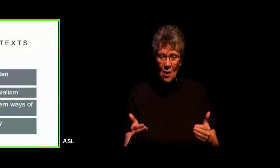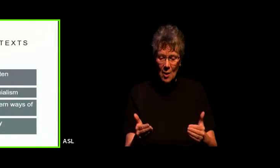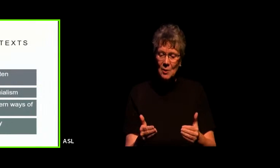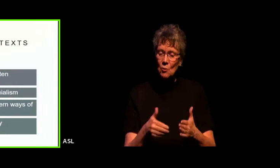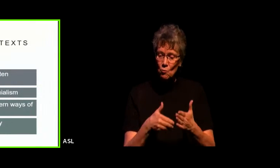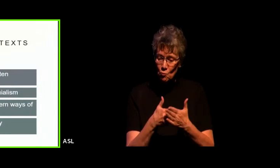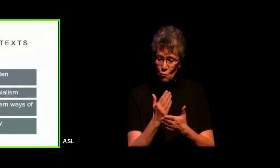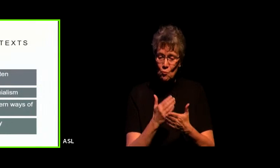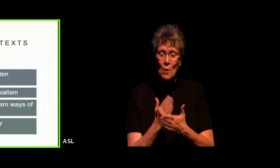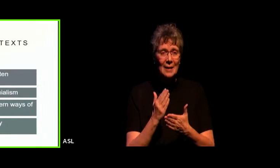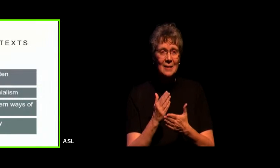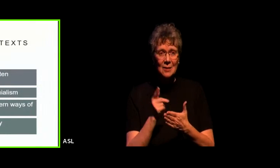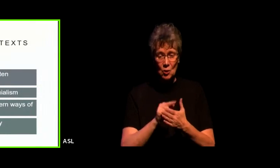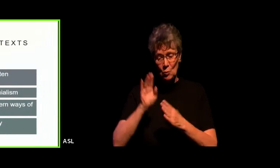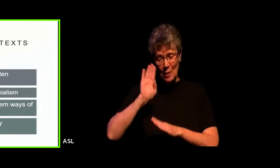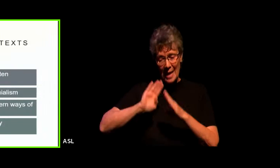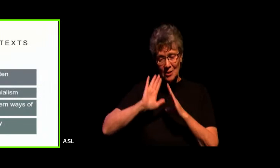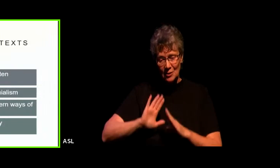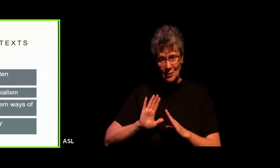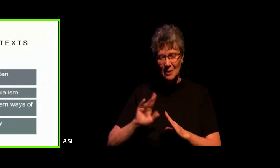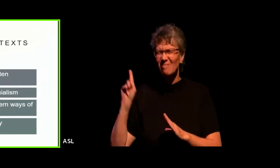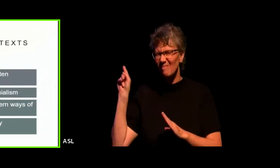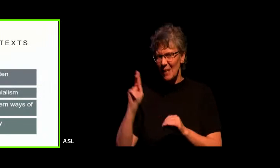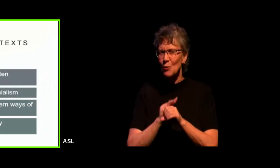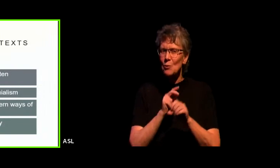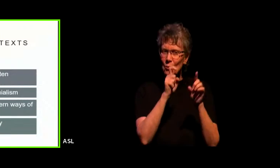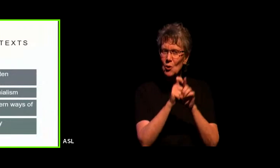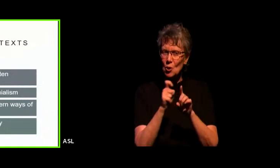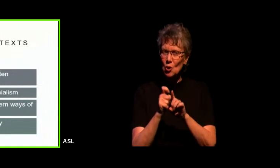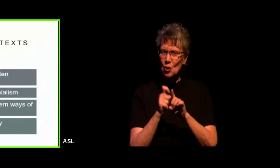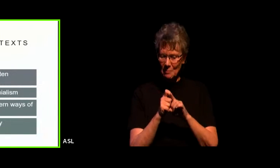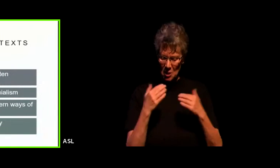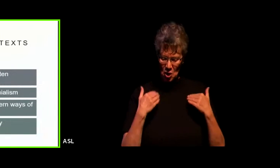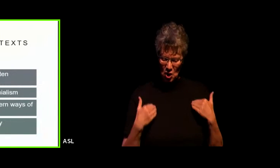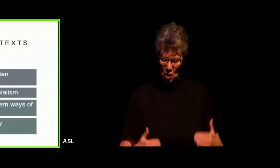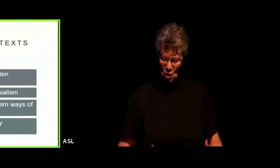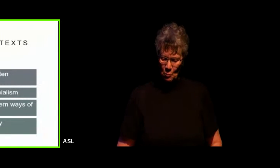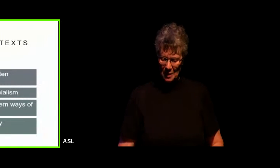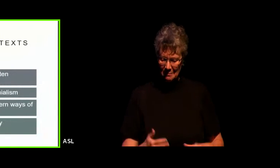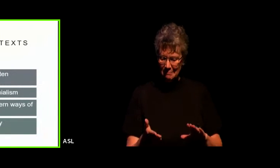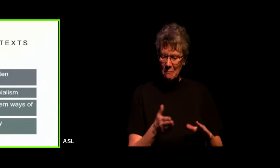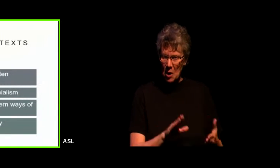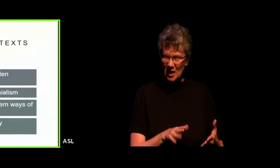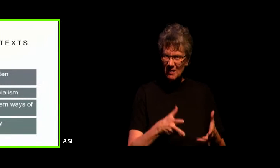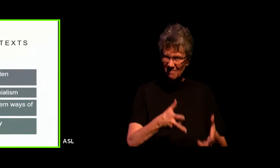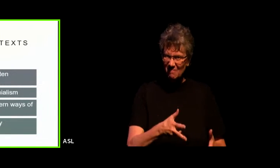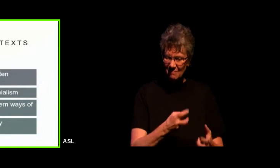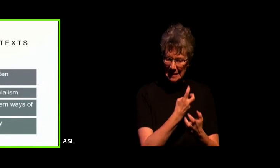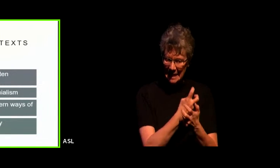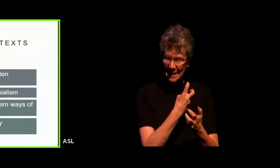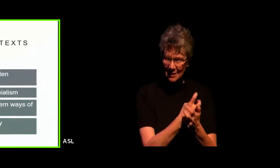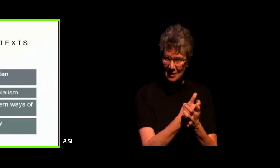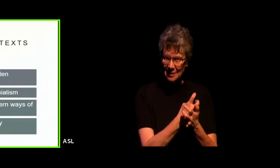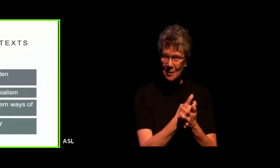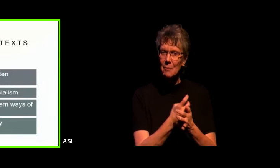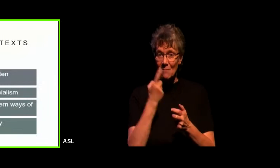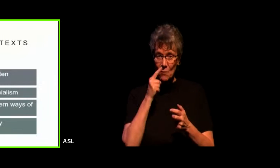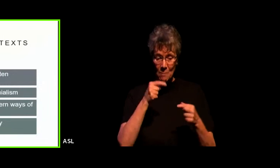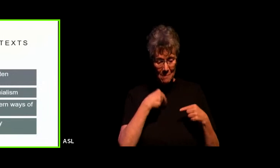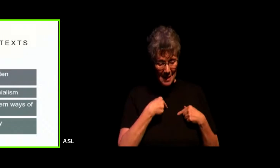but for me, that's our ancestors. So these 2 articles ask us to rethink